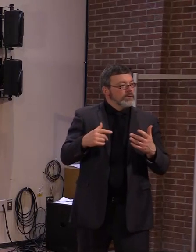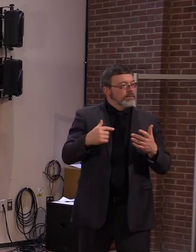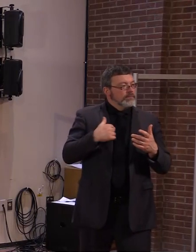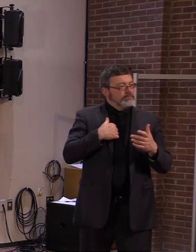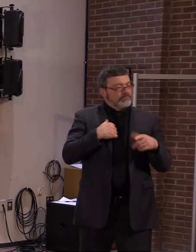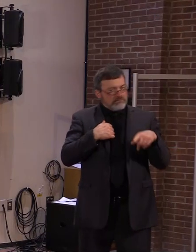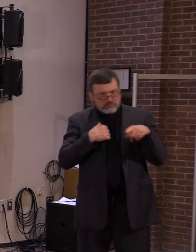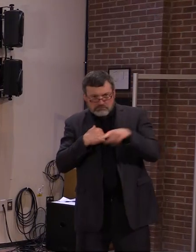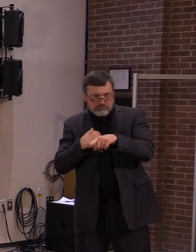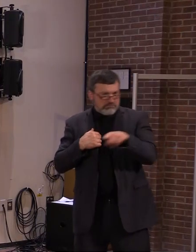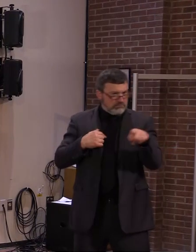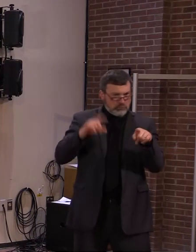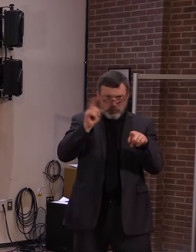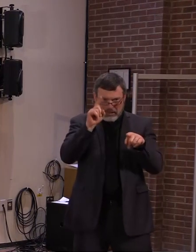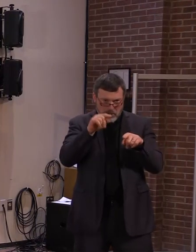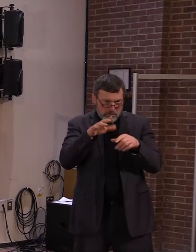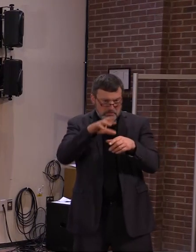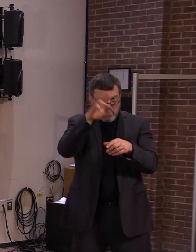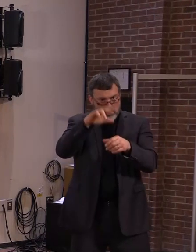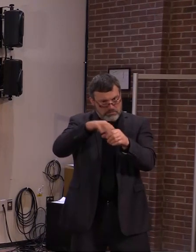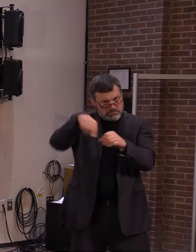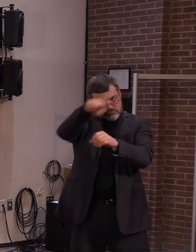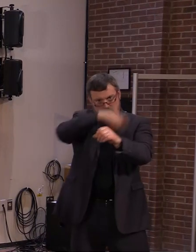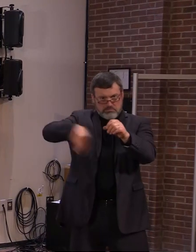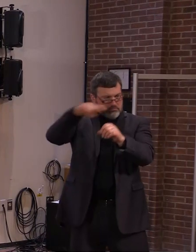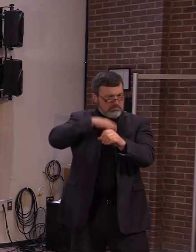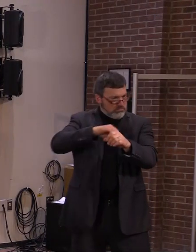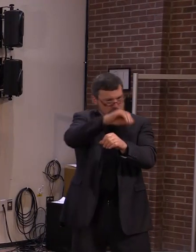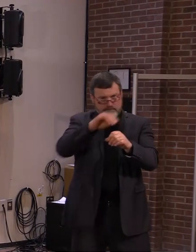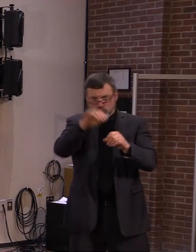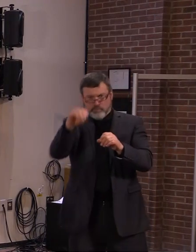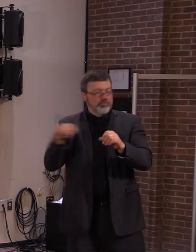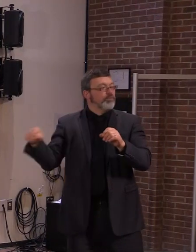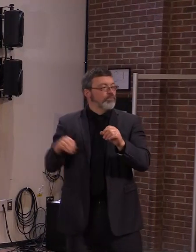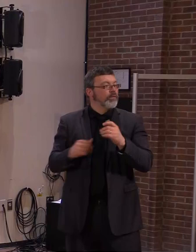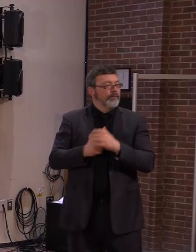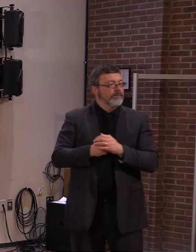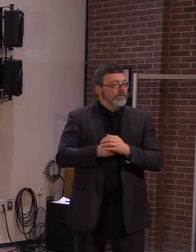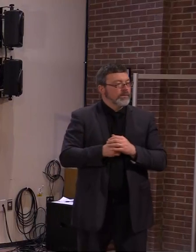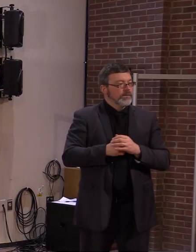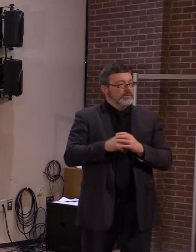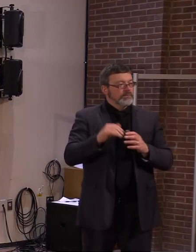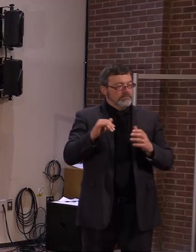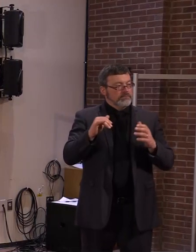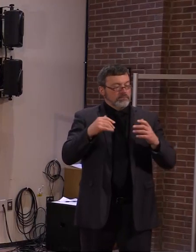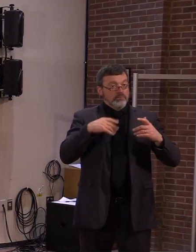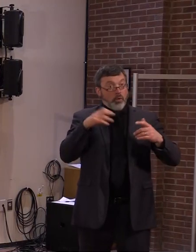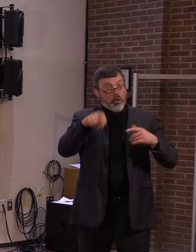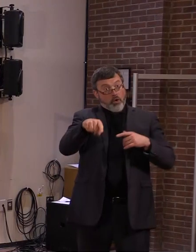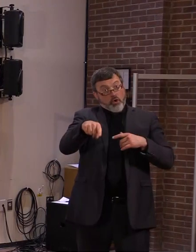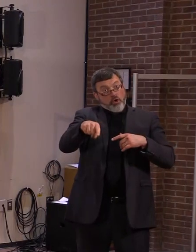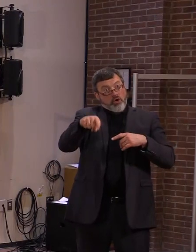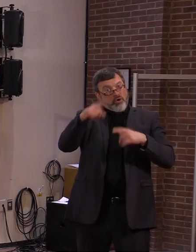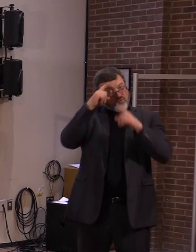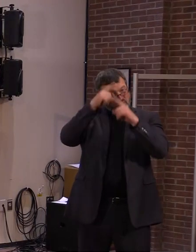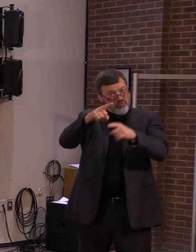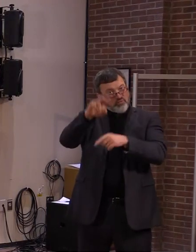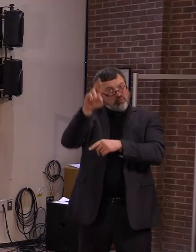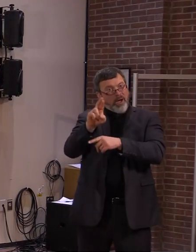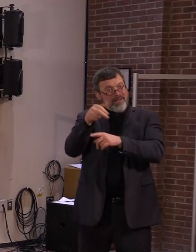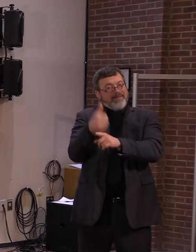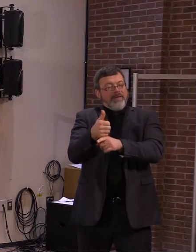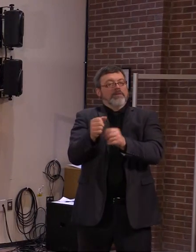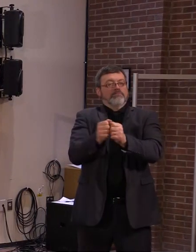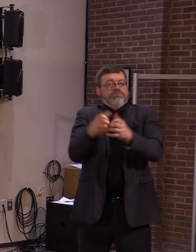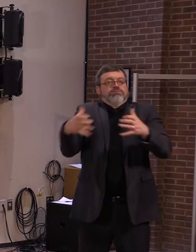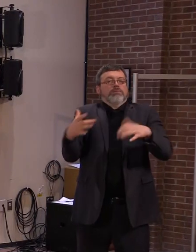concentrating with Rutland Regional, is getting them capacity in that area. And actually, Rutland Health and Rehab is one of the places that I